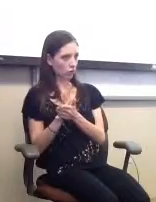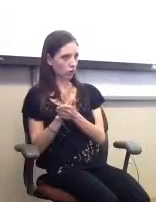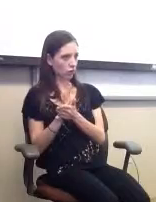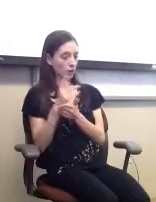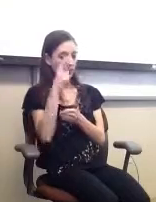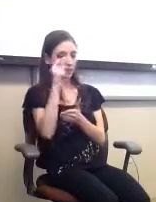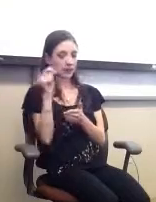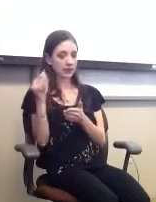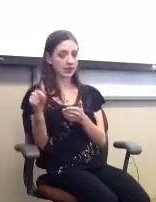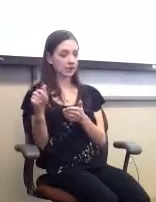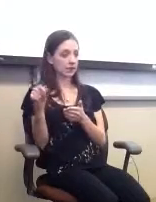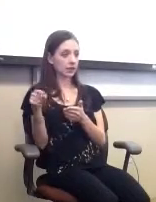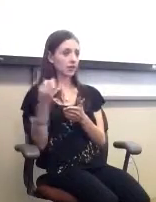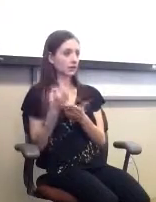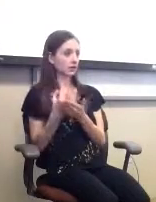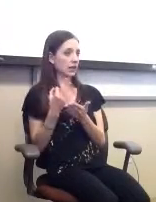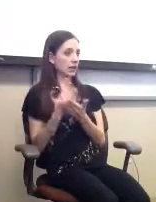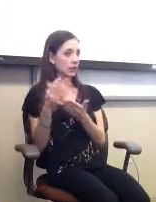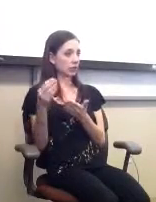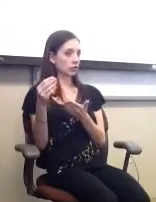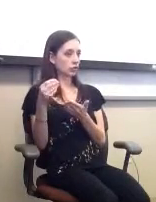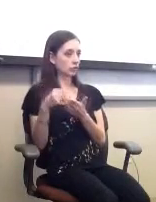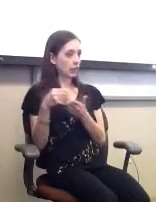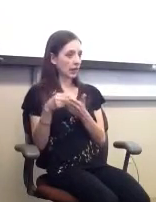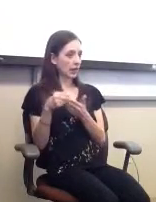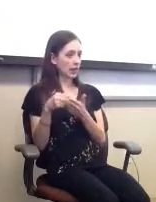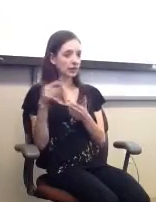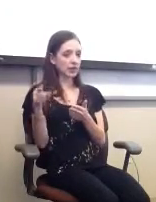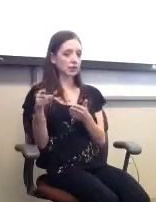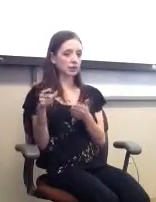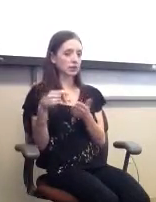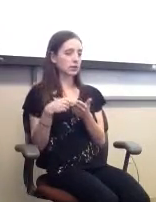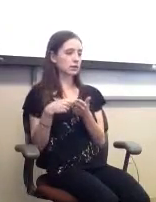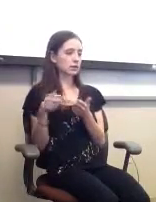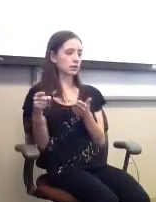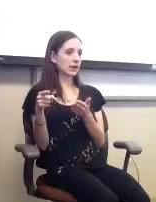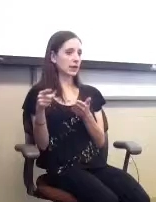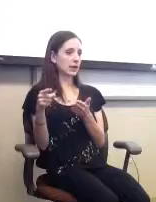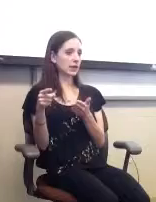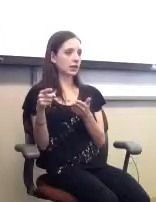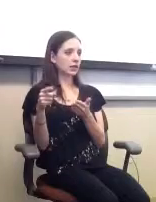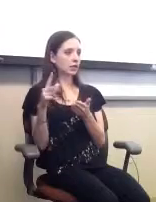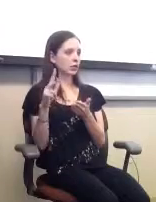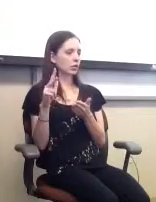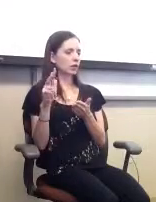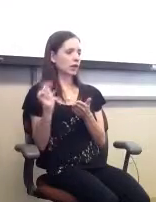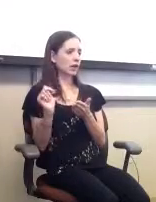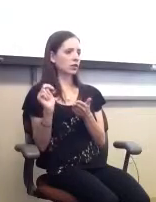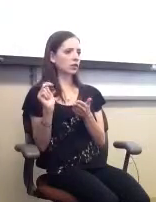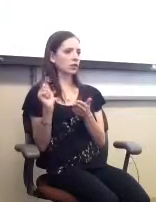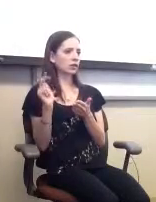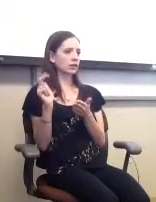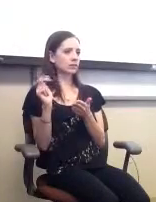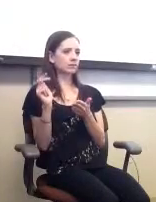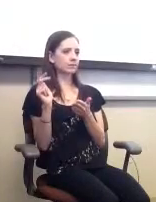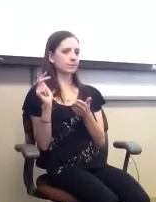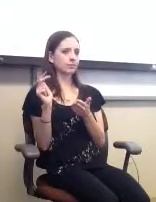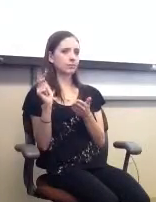$3,400 a semester of any school-related, of any VR-related services. So we weren't paying for